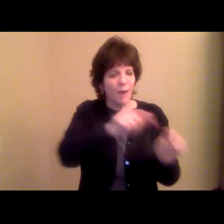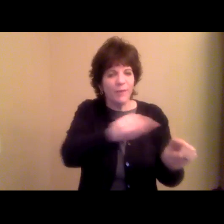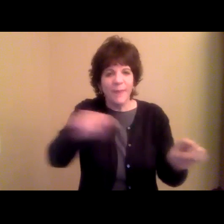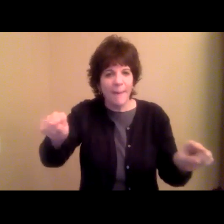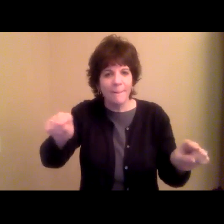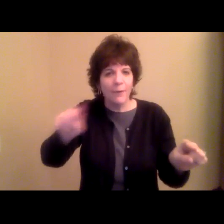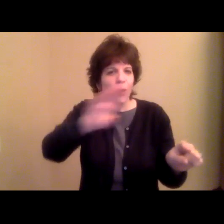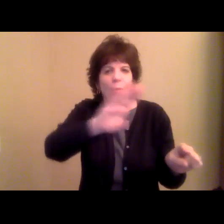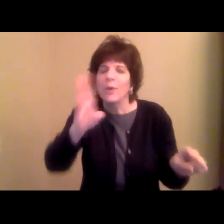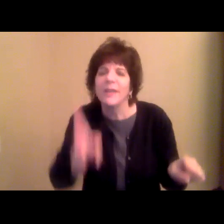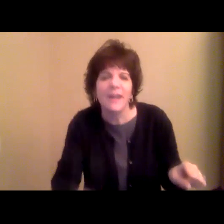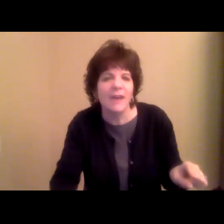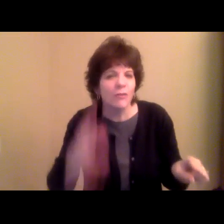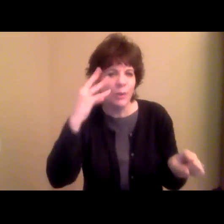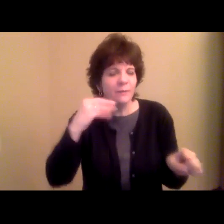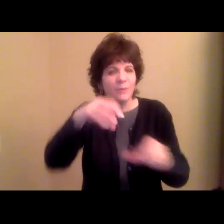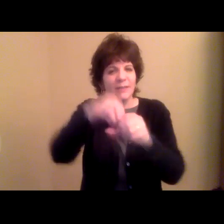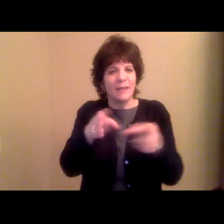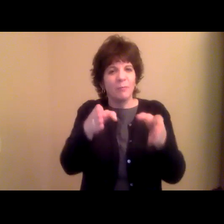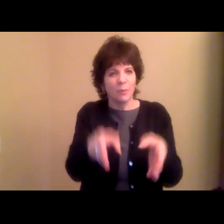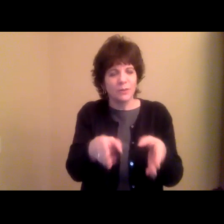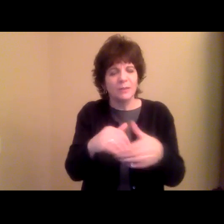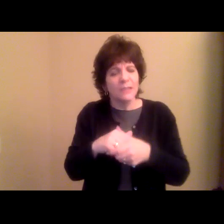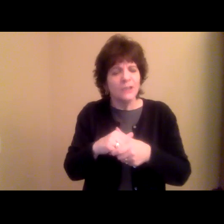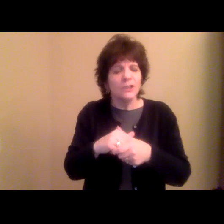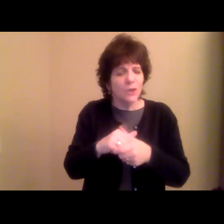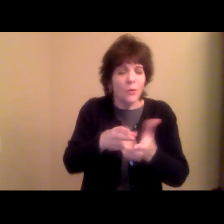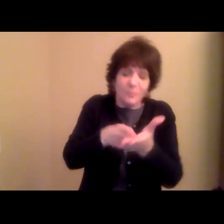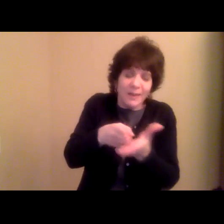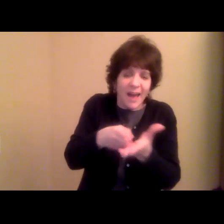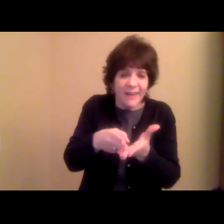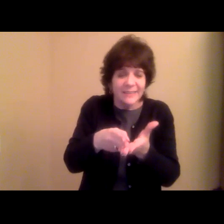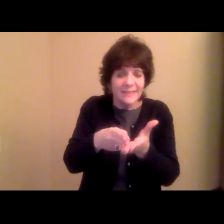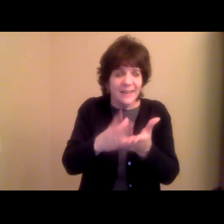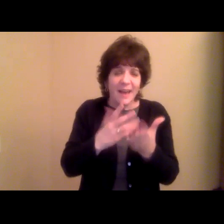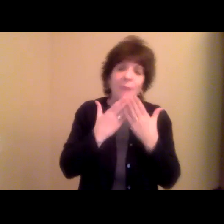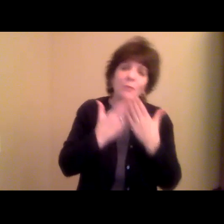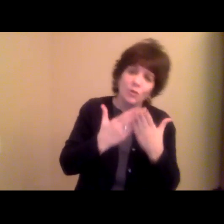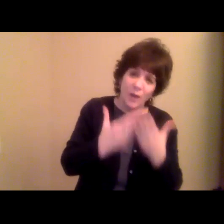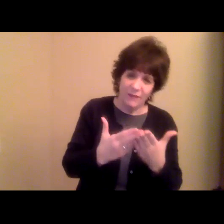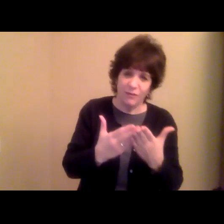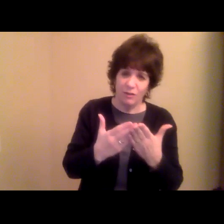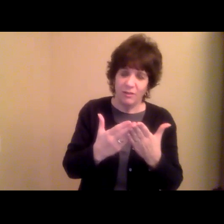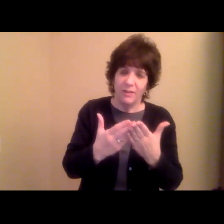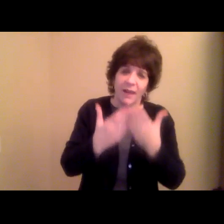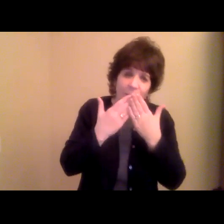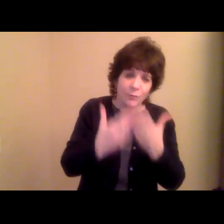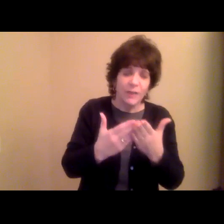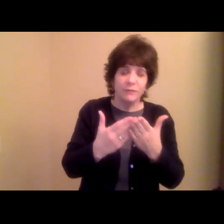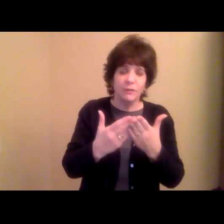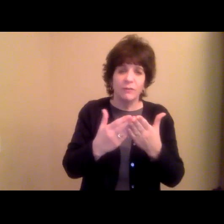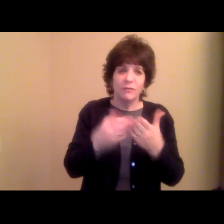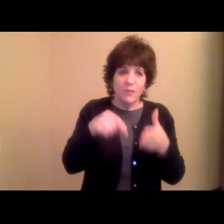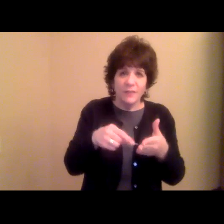classroom. And so I'm a little bit grateful that we had this opportunity to find ways to